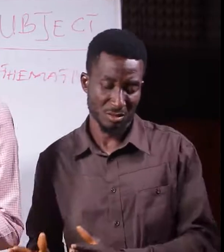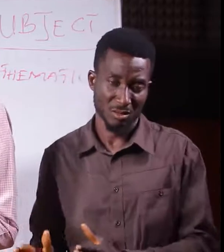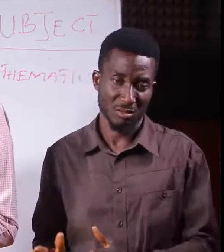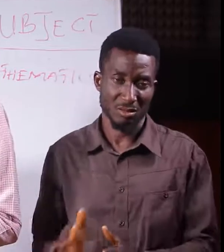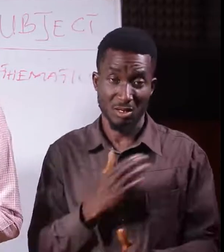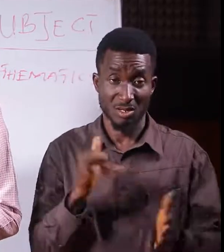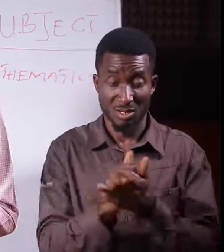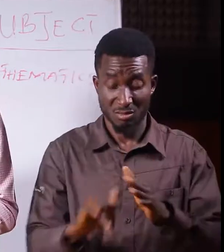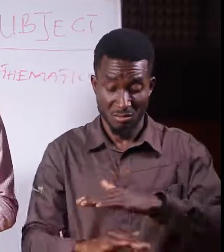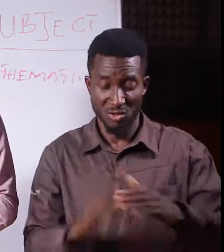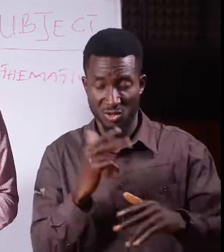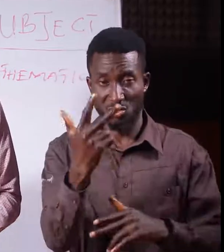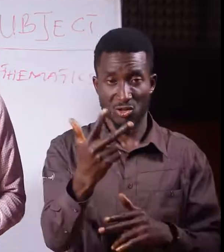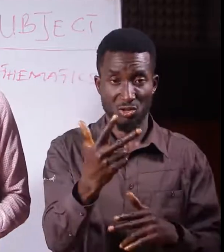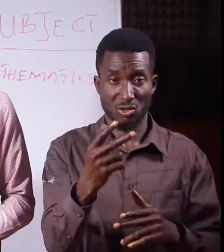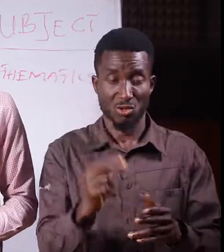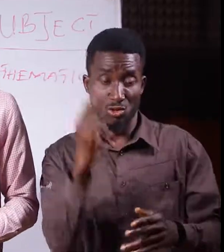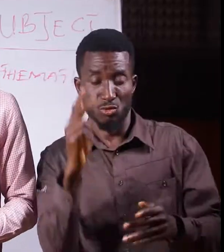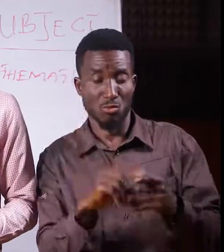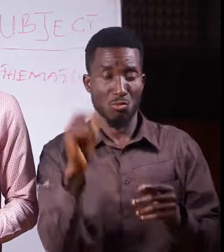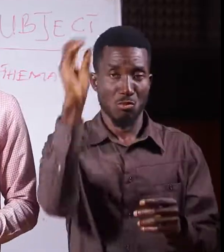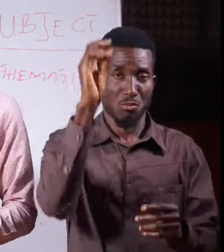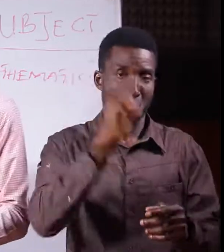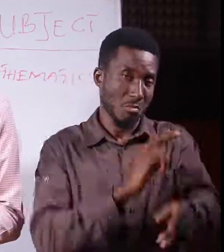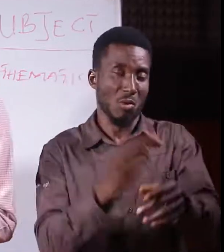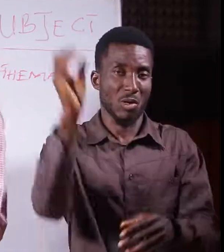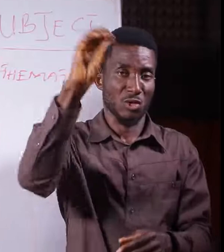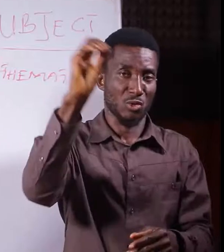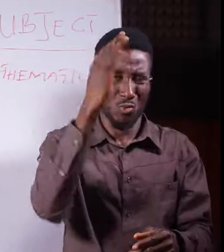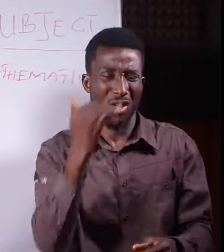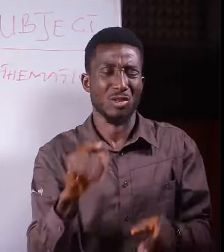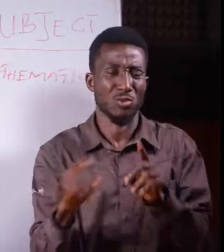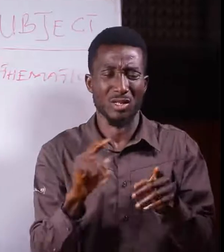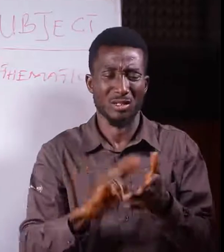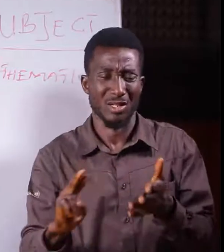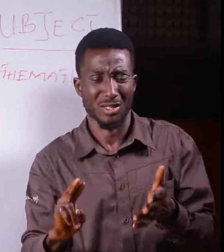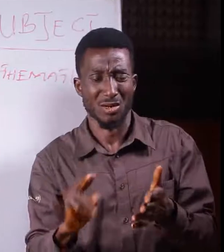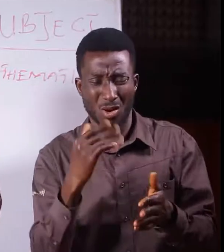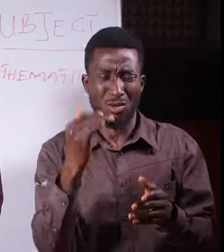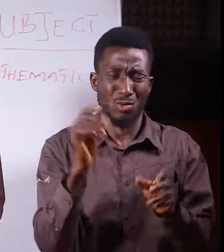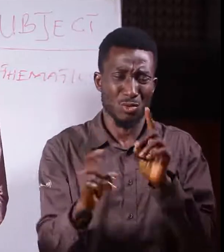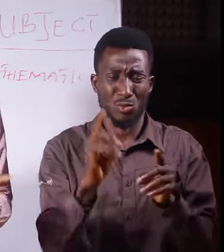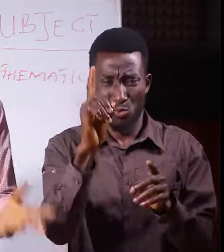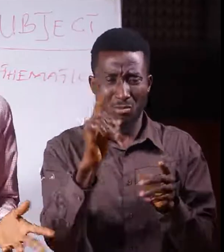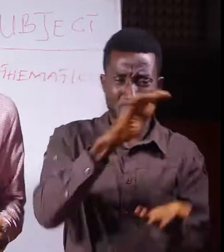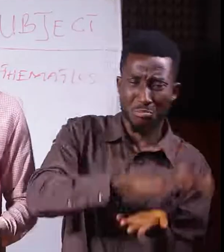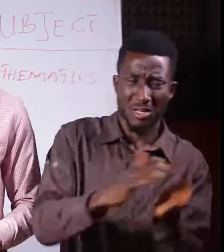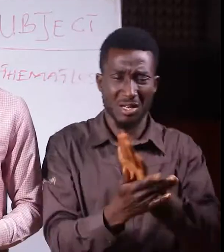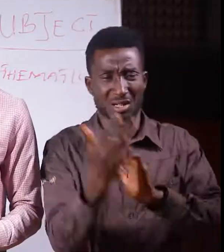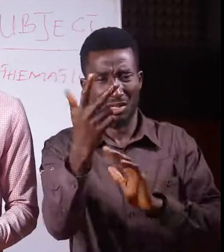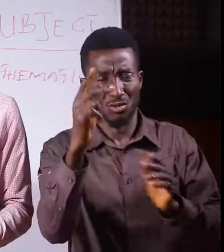And that base is 3, you raise it to power 0. Why does 1 becomes 3 to power